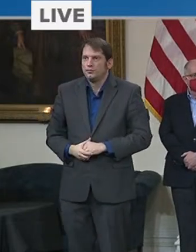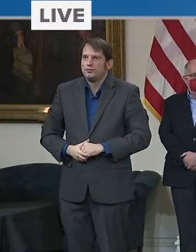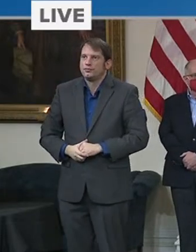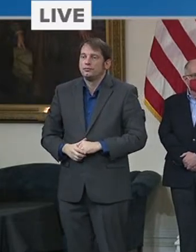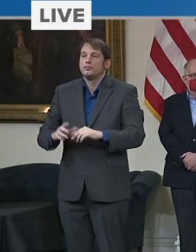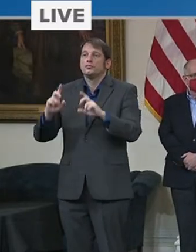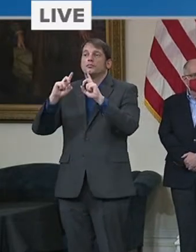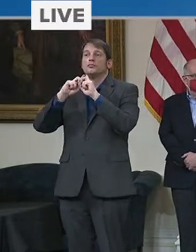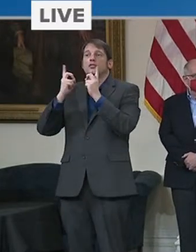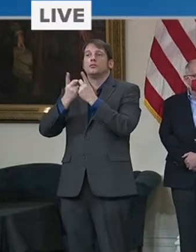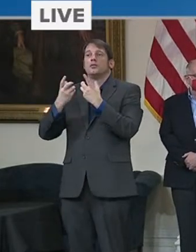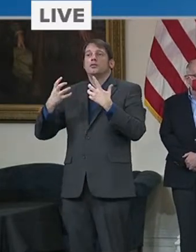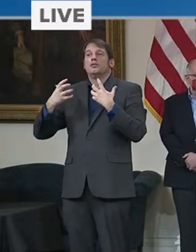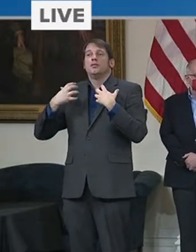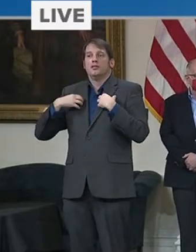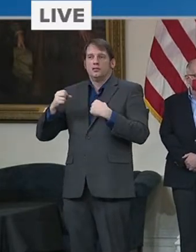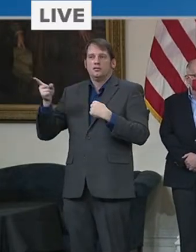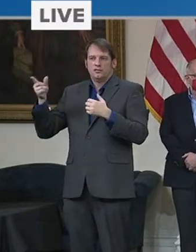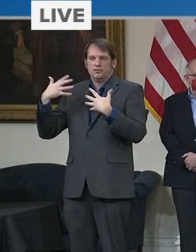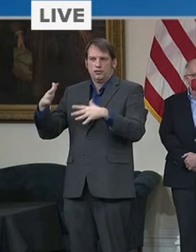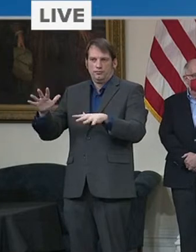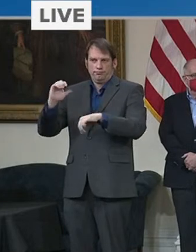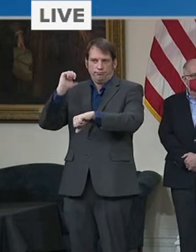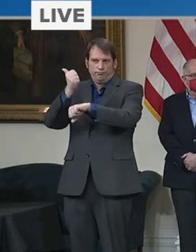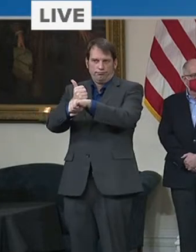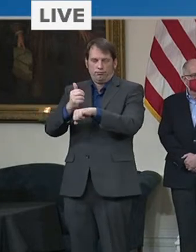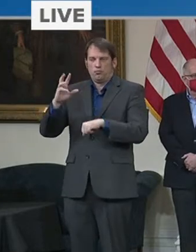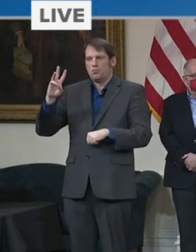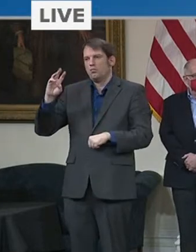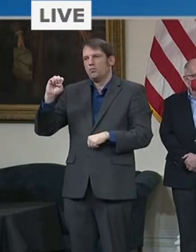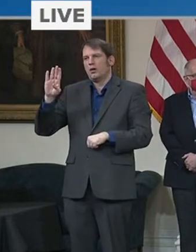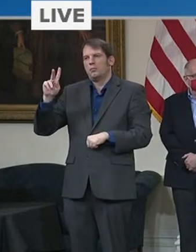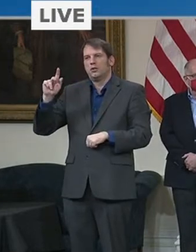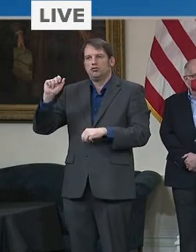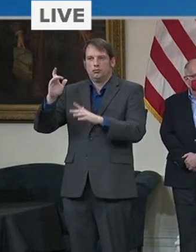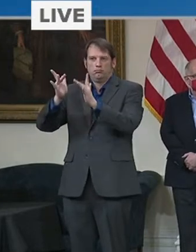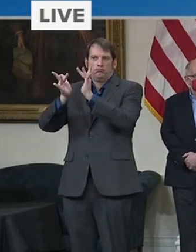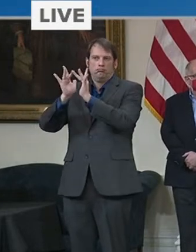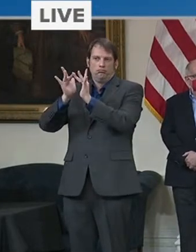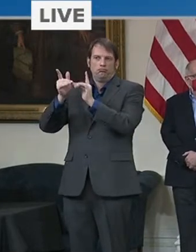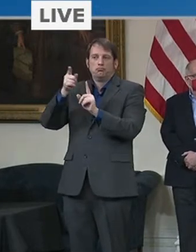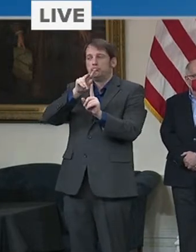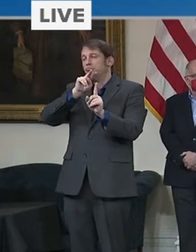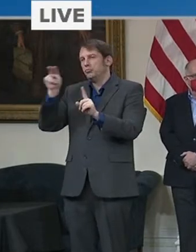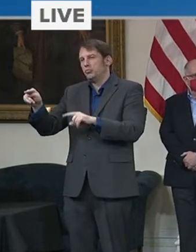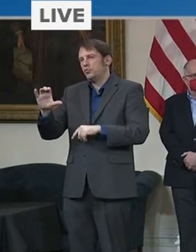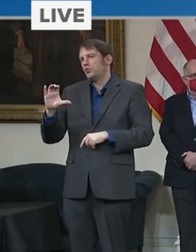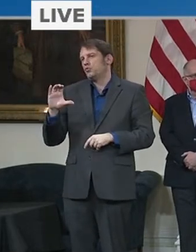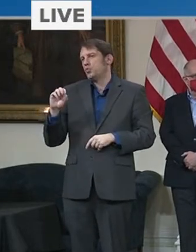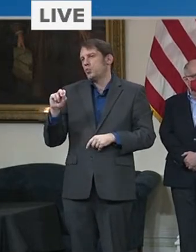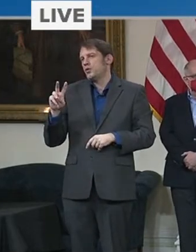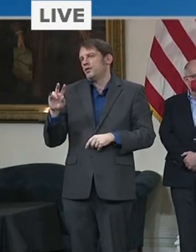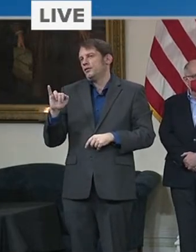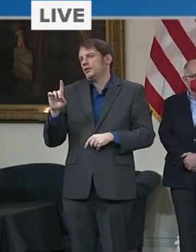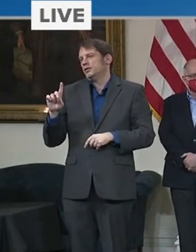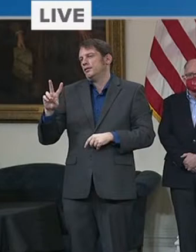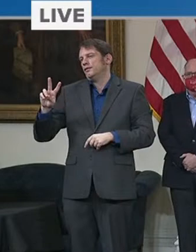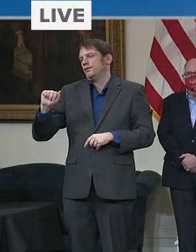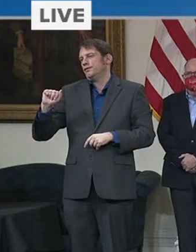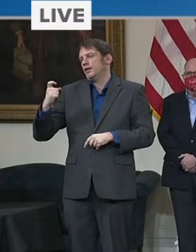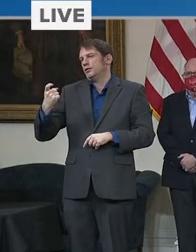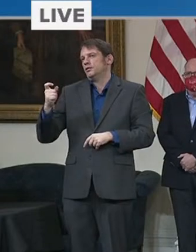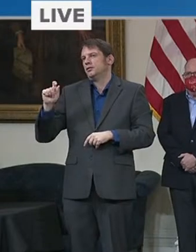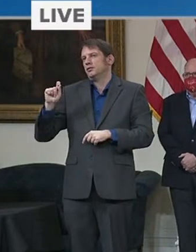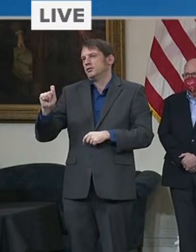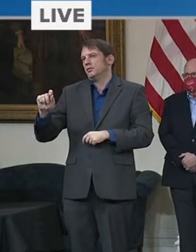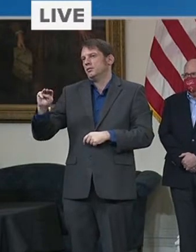public web page for vaccination site listings, as was mentioned earlier, covidvax.maryland.gov. Many